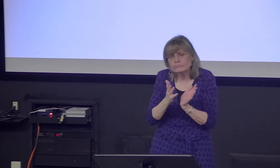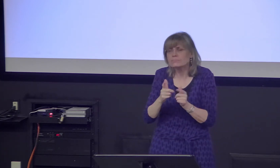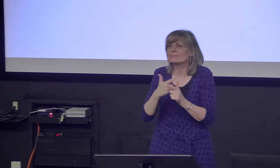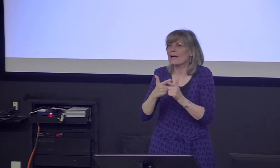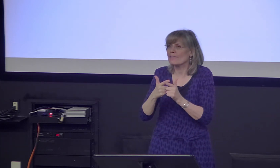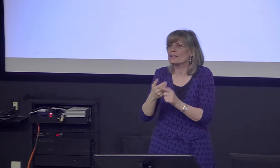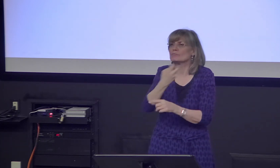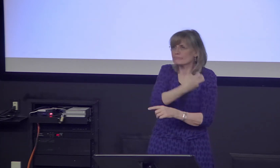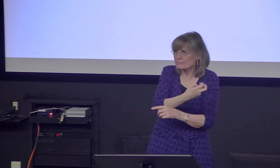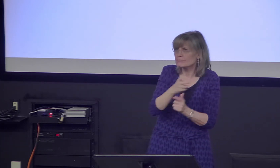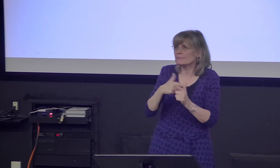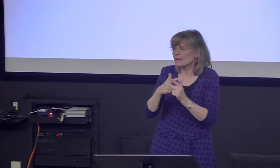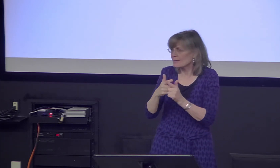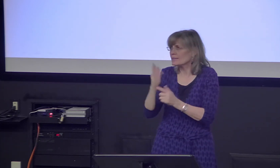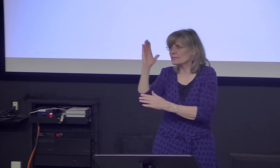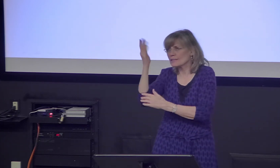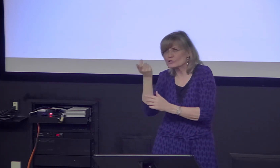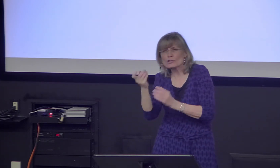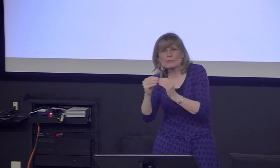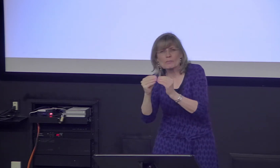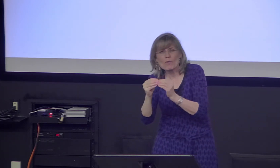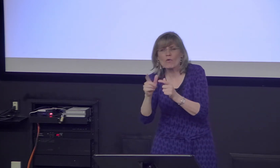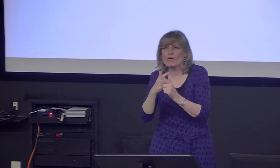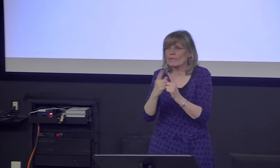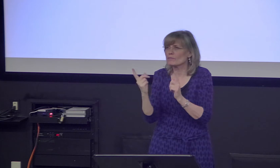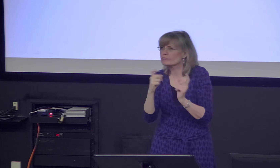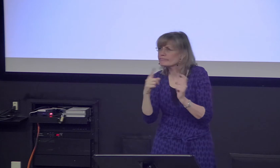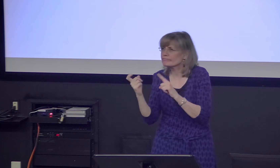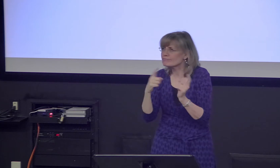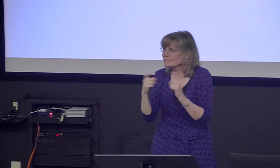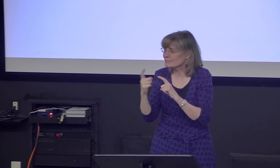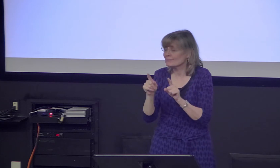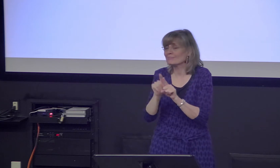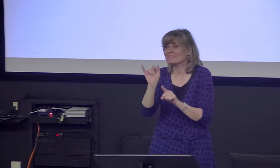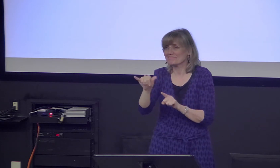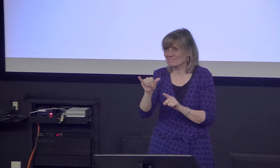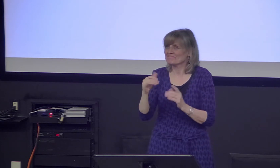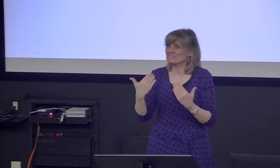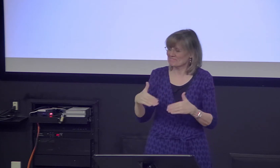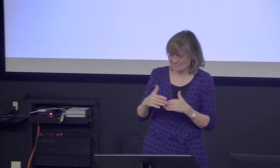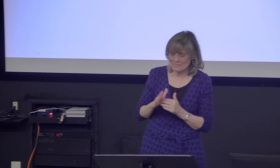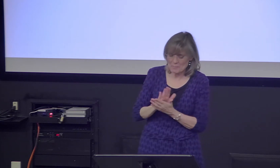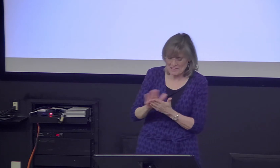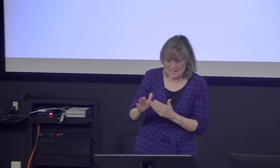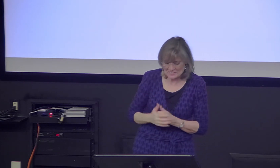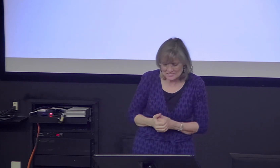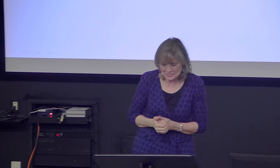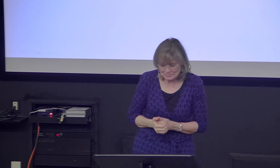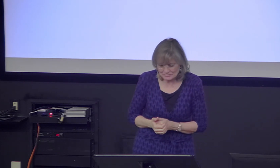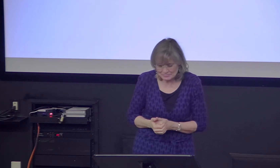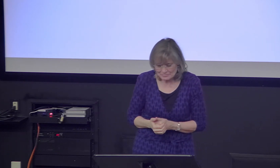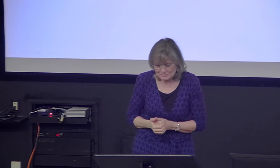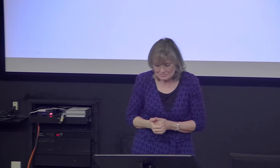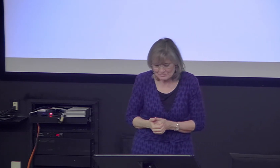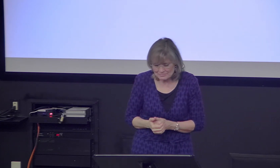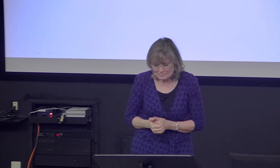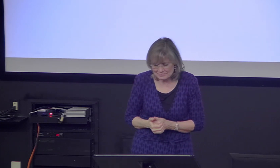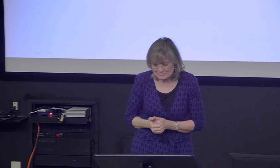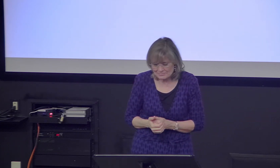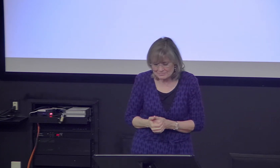questions, and they will be dialoguing, and then he'll talk a little bit more, and then we'll proceed with questions. So it's going to be nice.